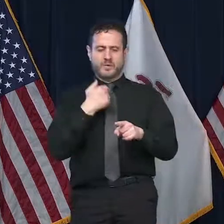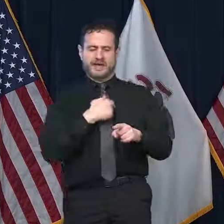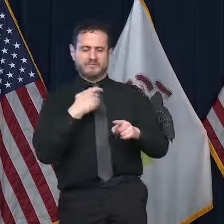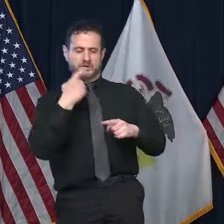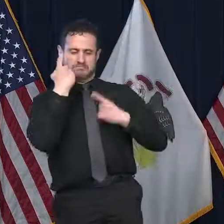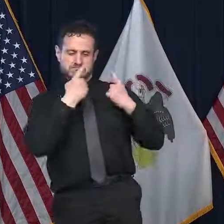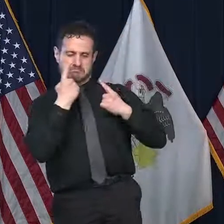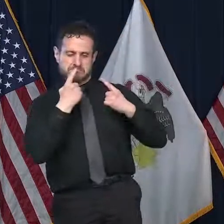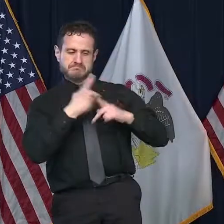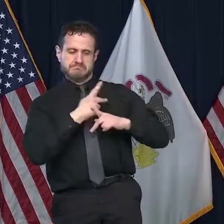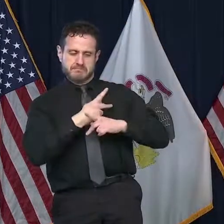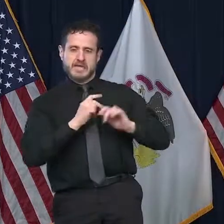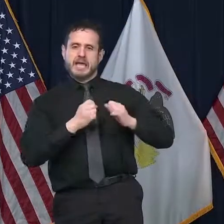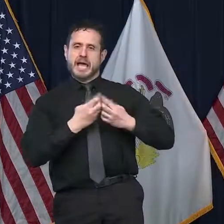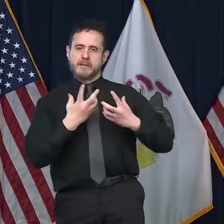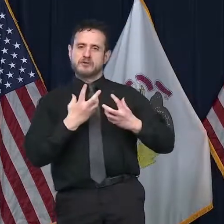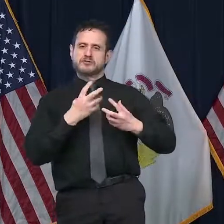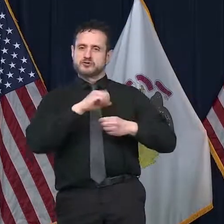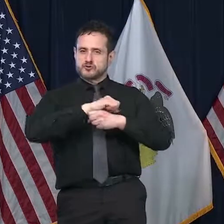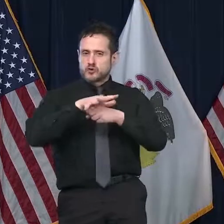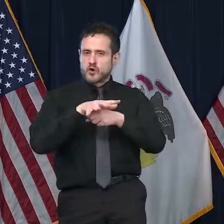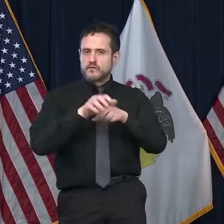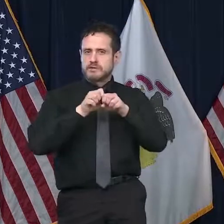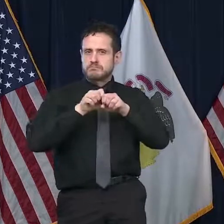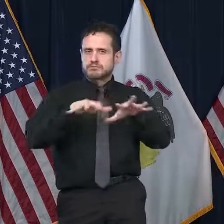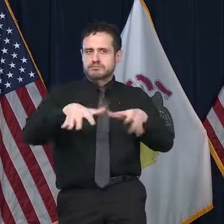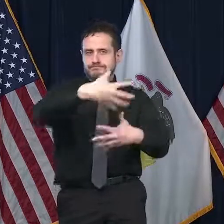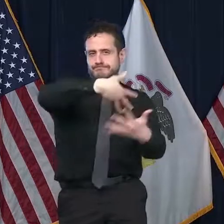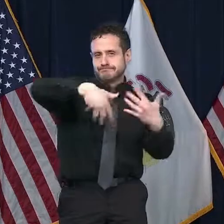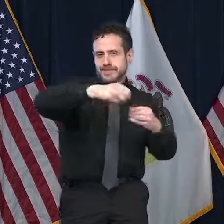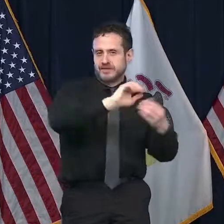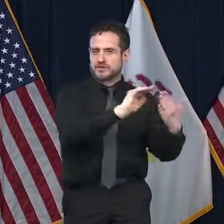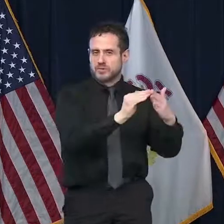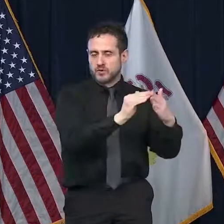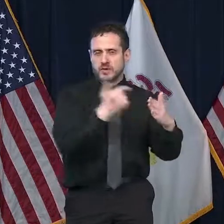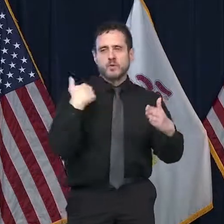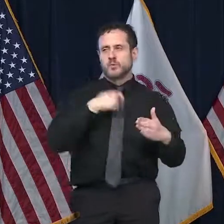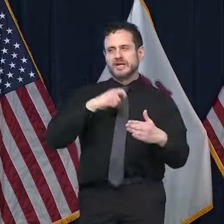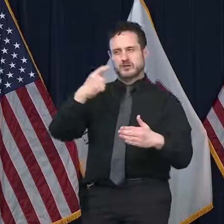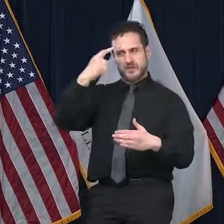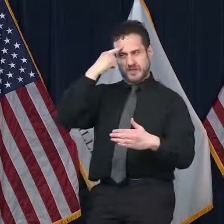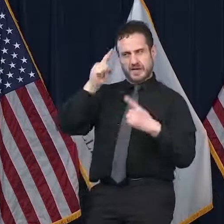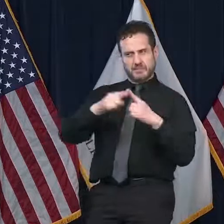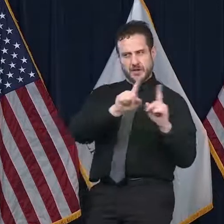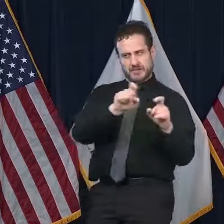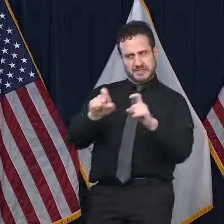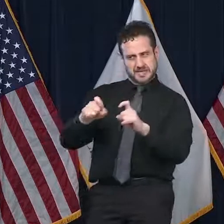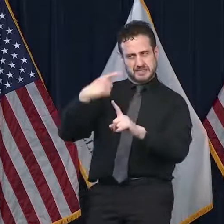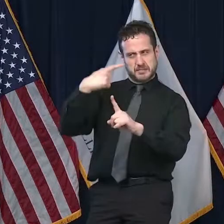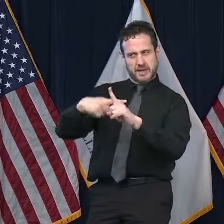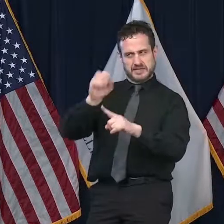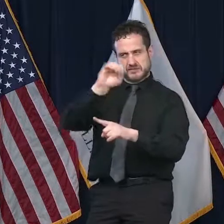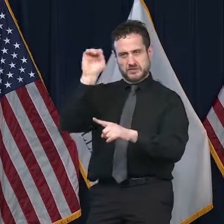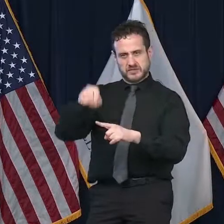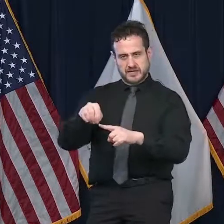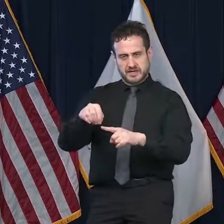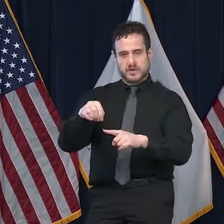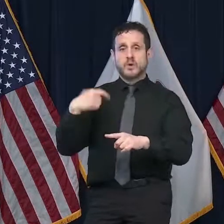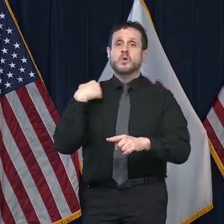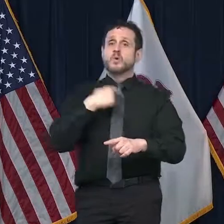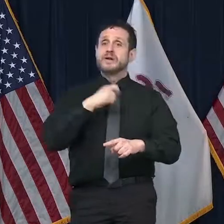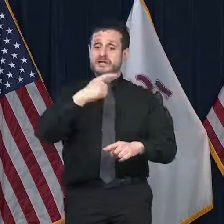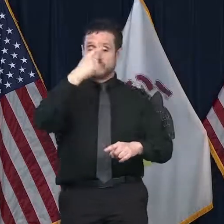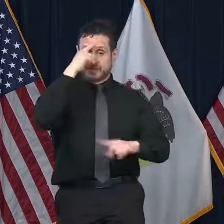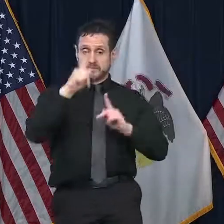the amount of virus circulating in the communities. We have to continue to think about the test positivity, the people in the ICU